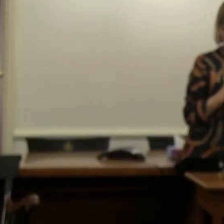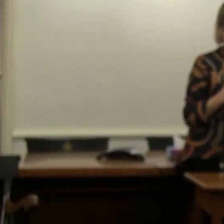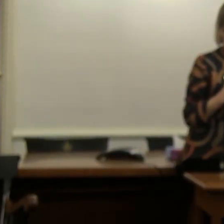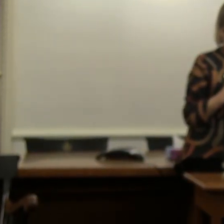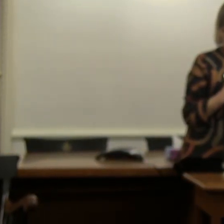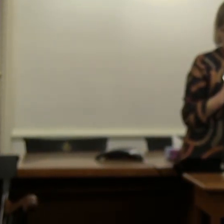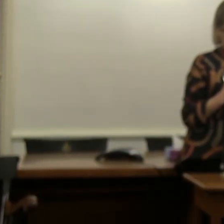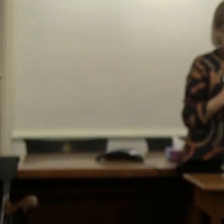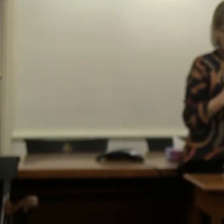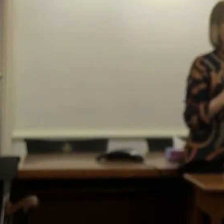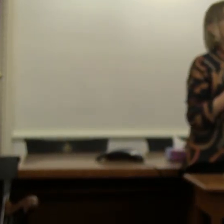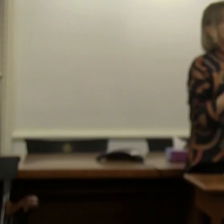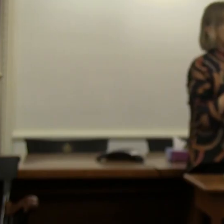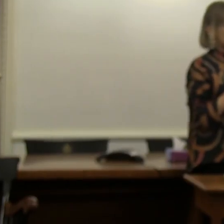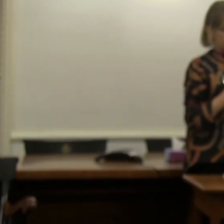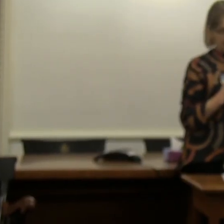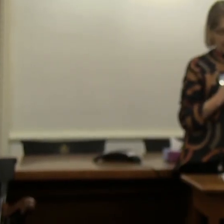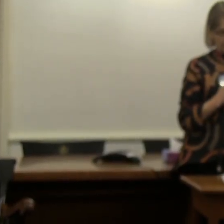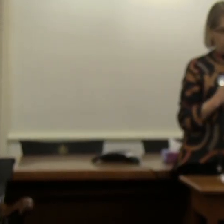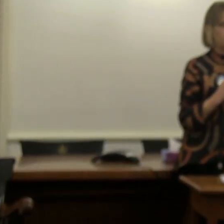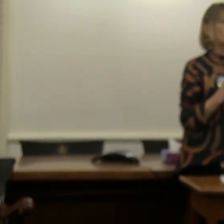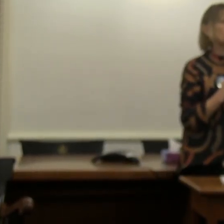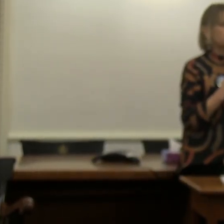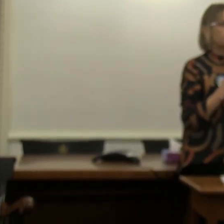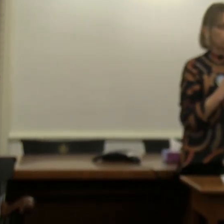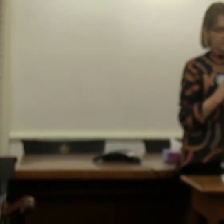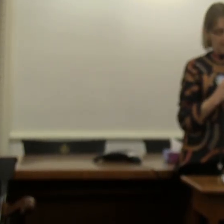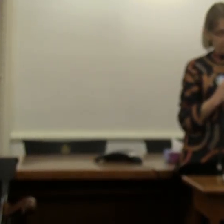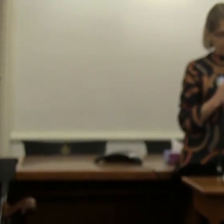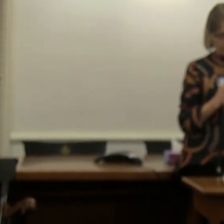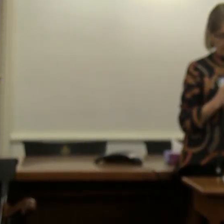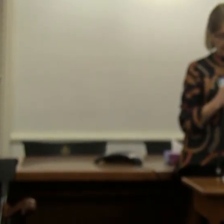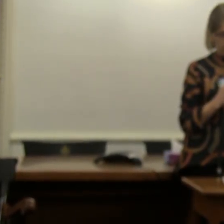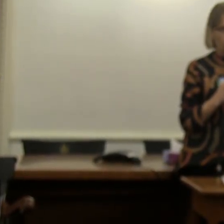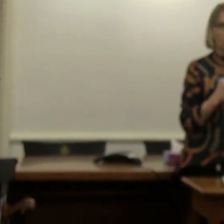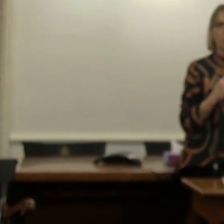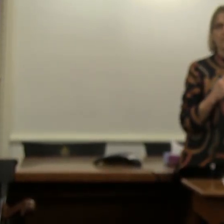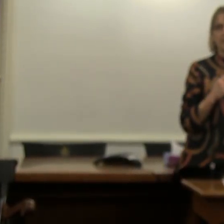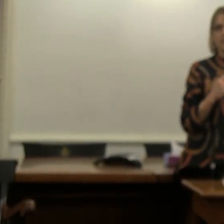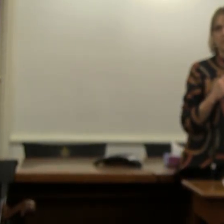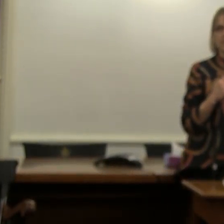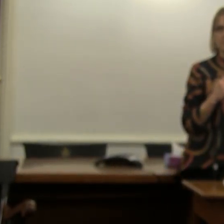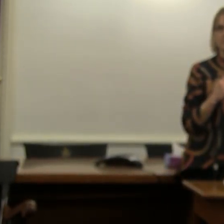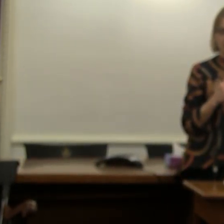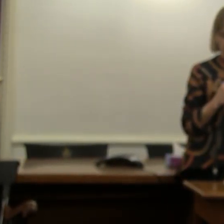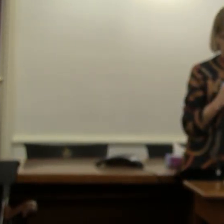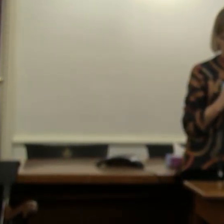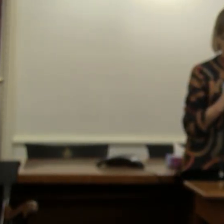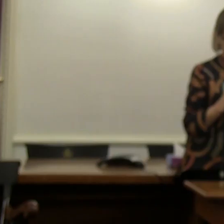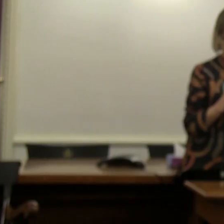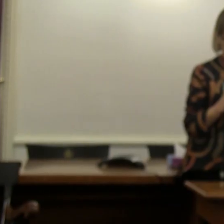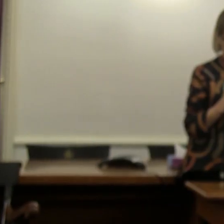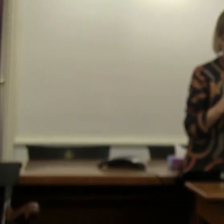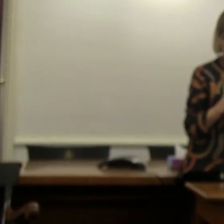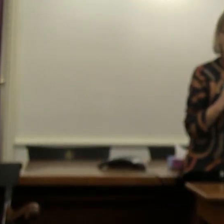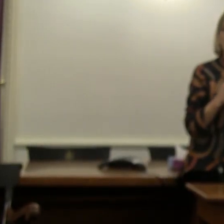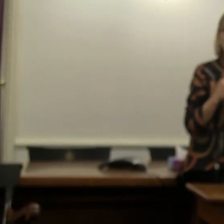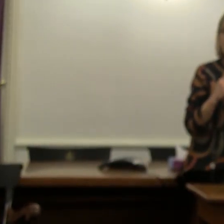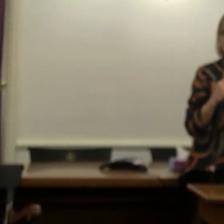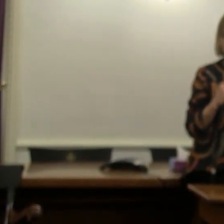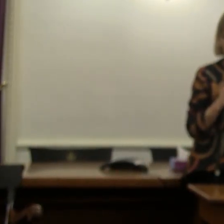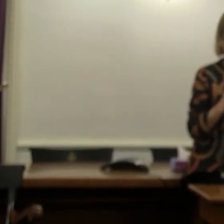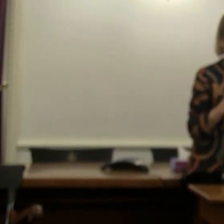today. We are so excited to welcome a new group of self-advocates and family leaders to the field. Make sure that you